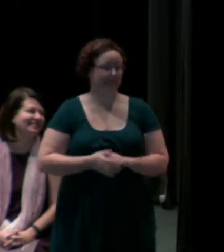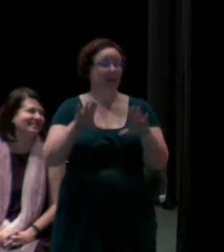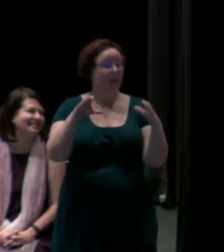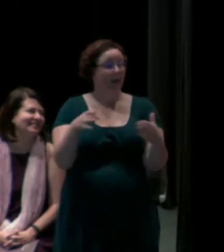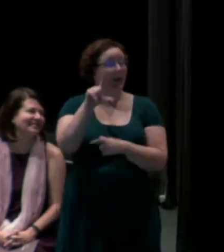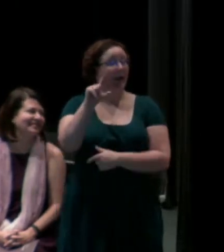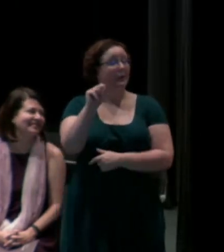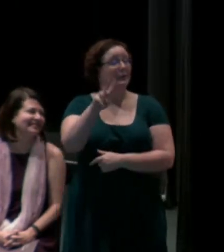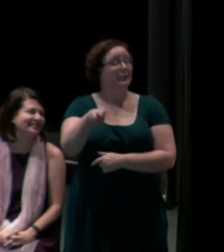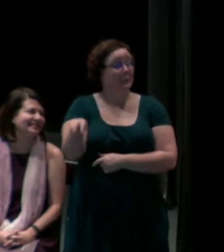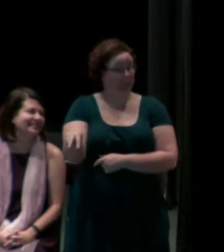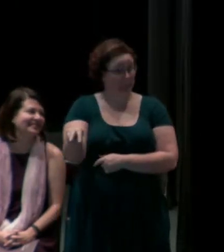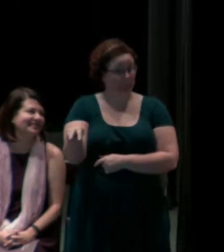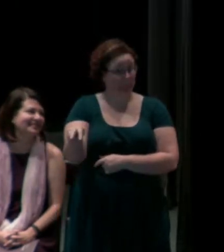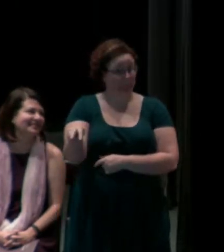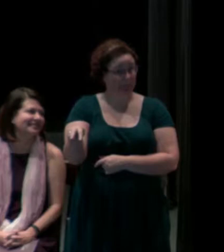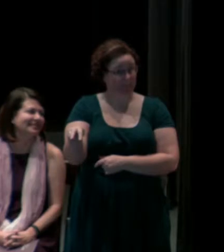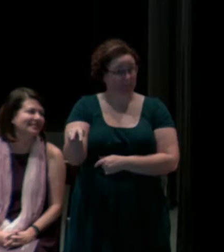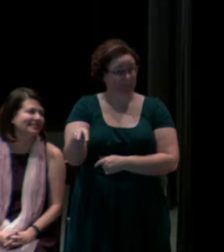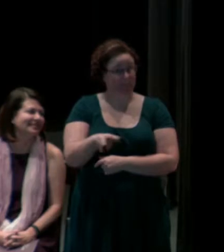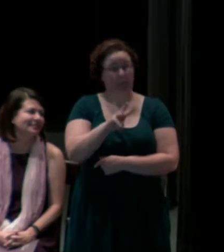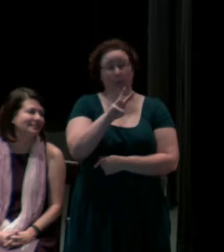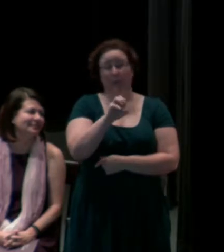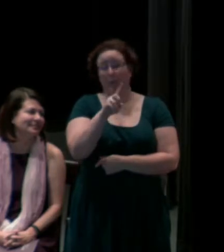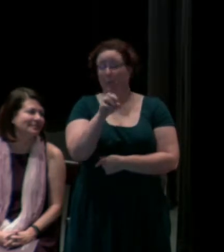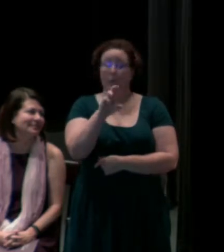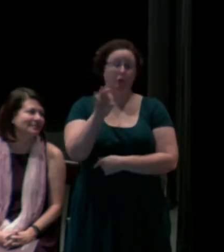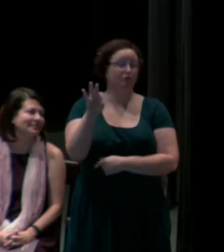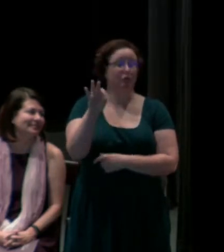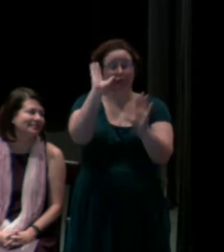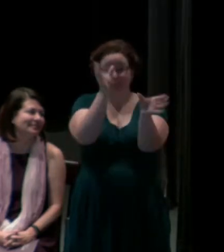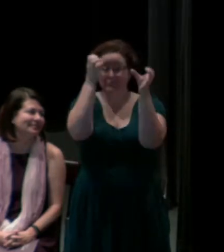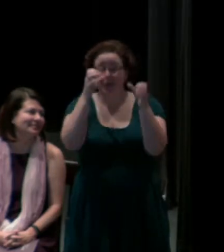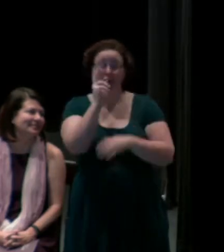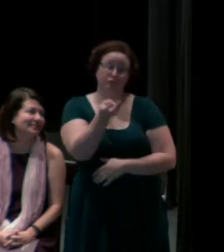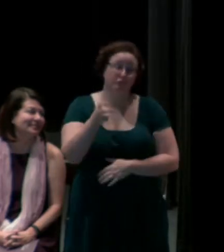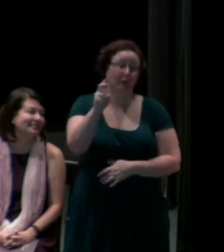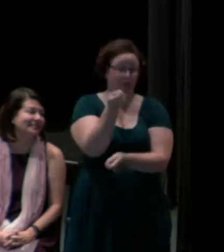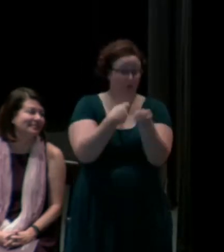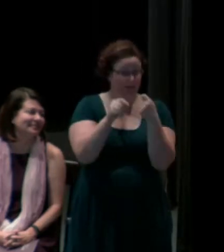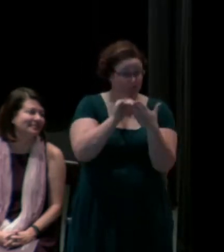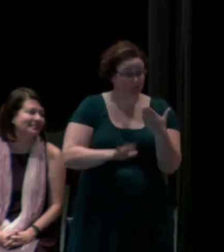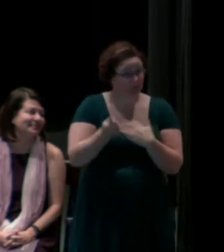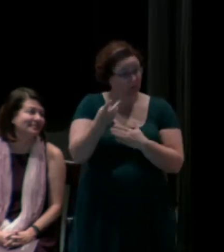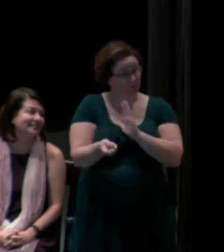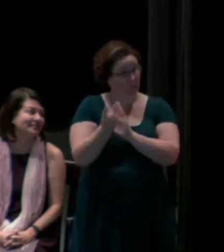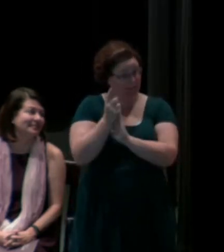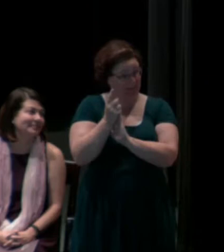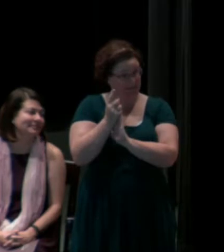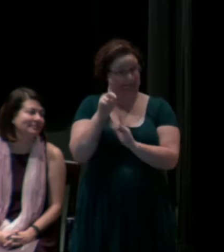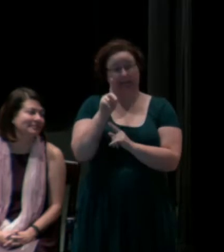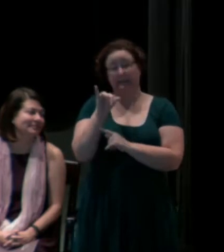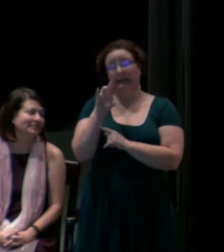class of 2022, Woodruff Scholars, transfer and exchange students. In a few minutes, Kirsten